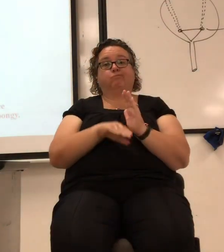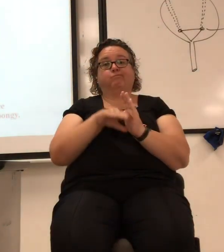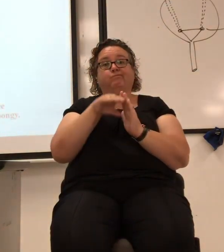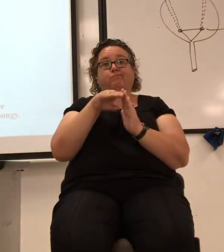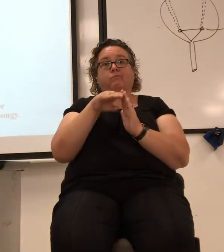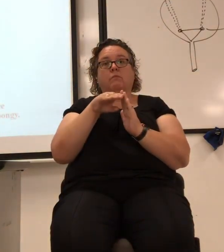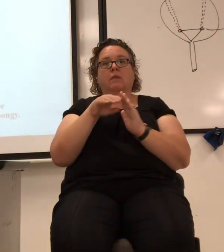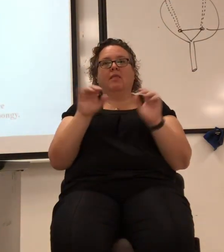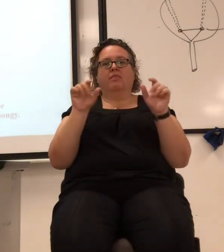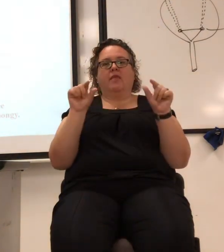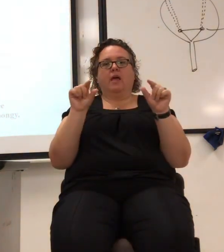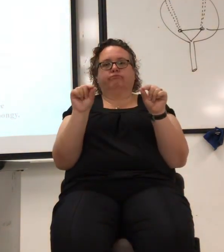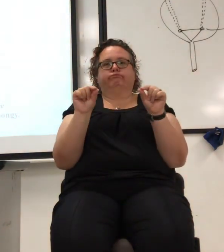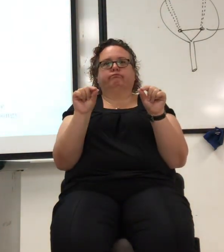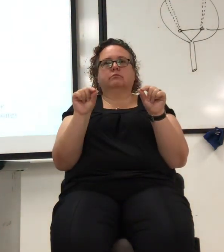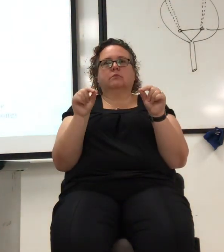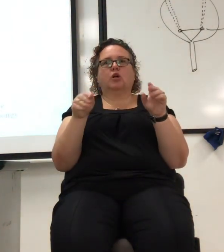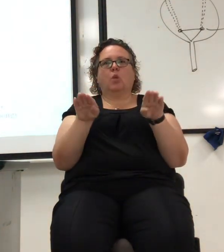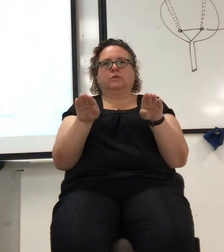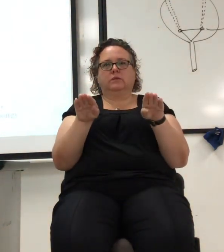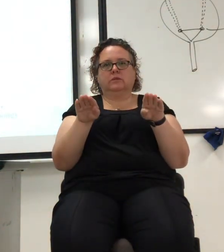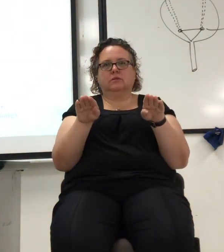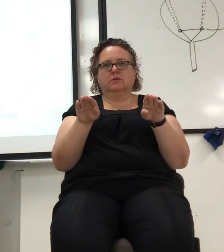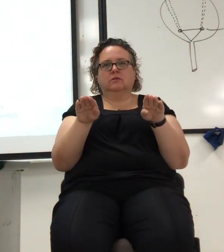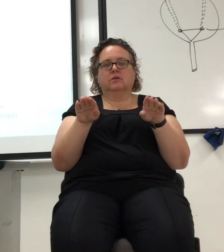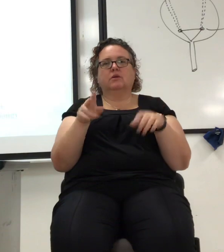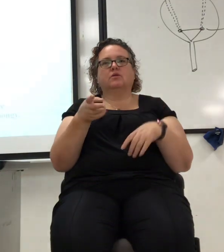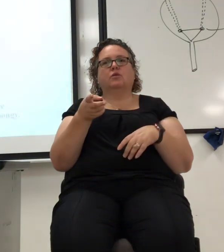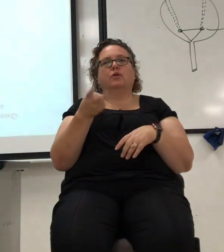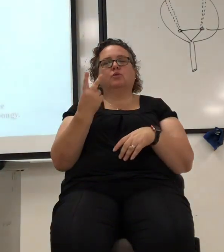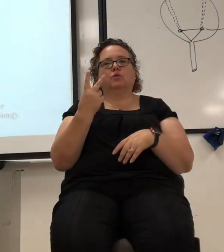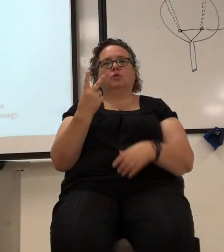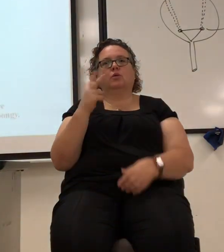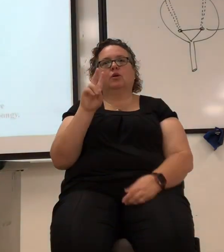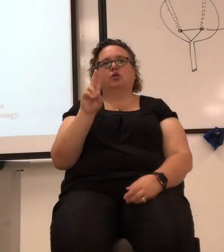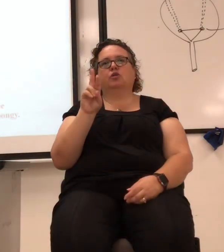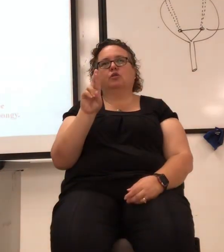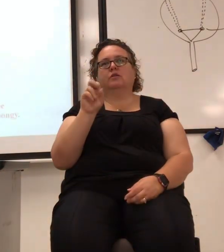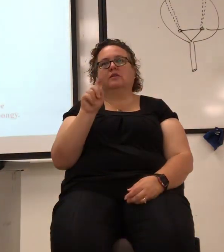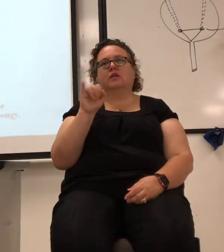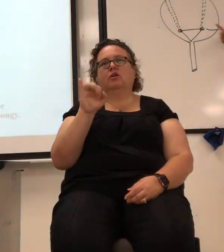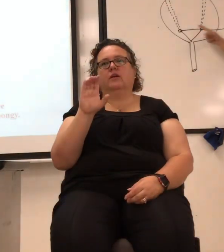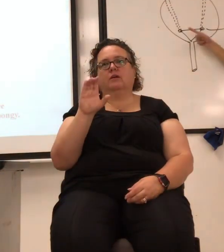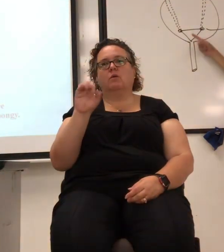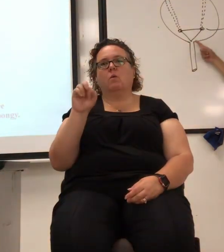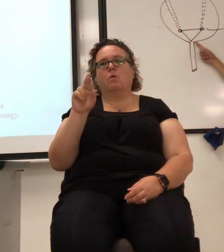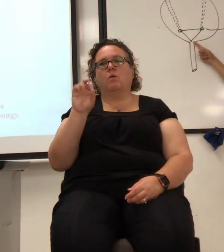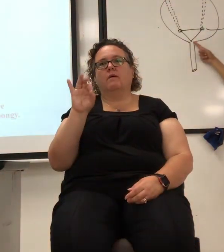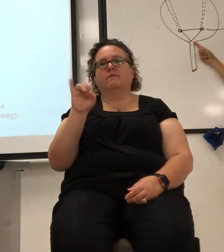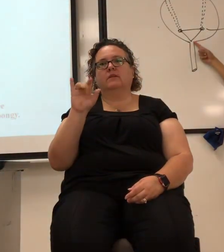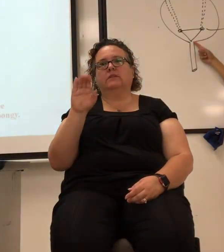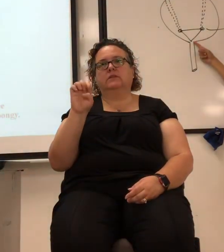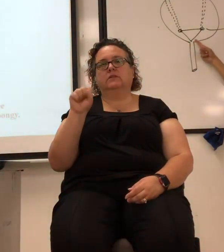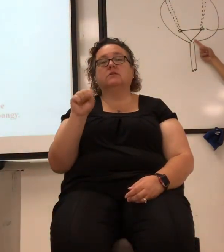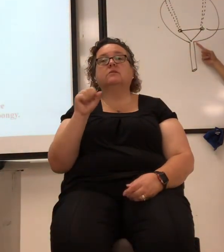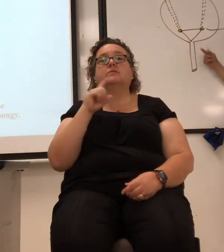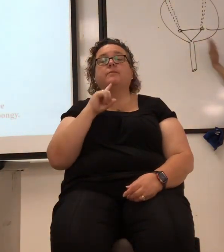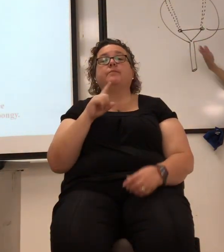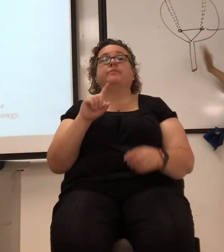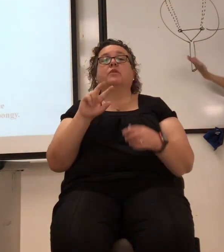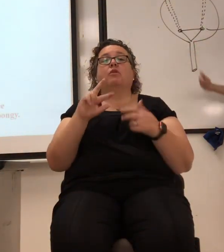the orifice, okay? So those are the 2 ureteric orifices, 1, 2. The third point of